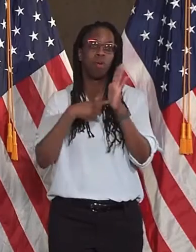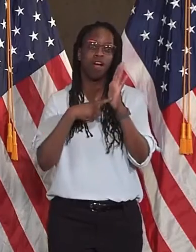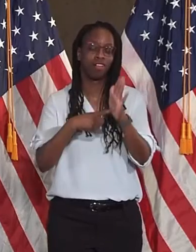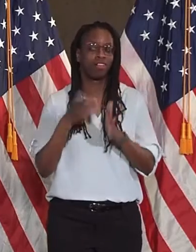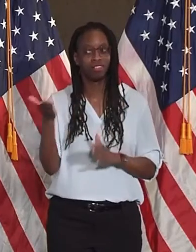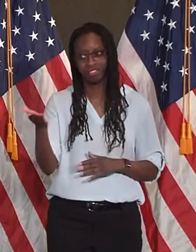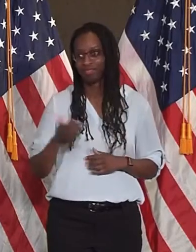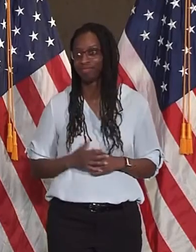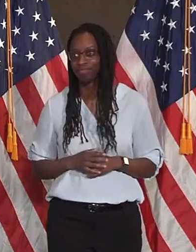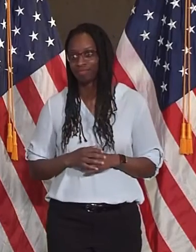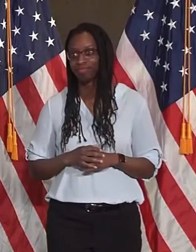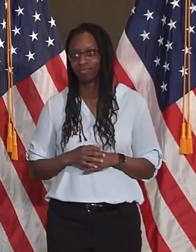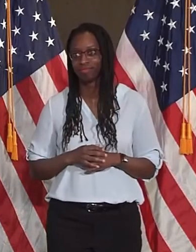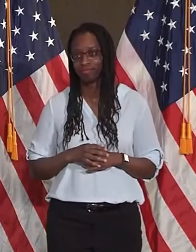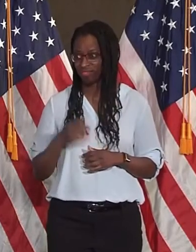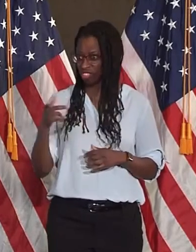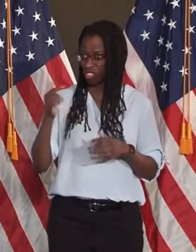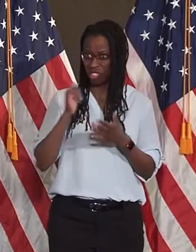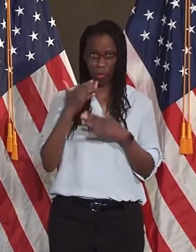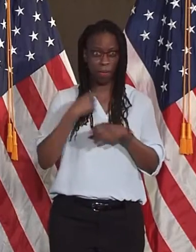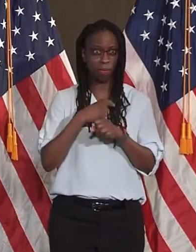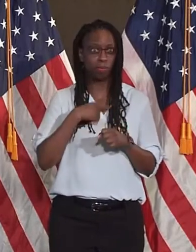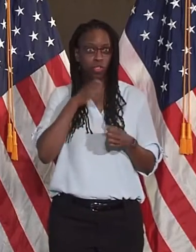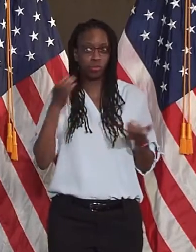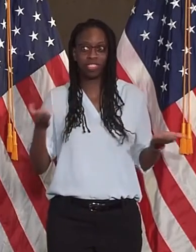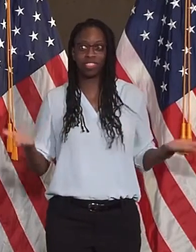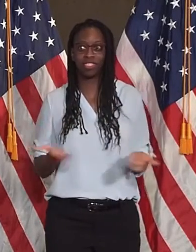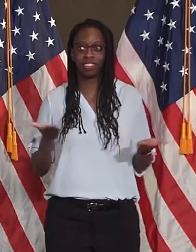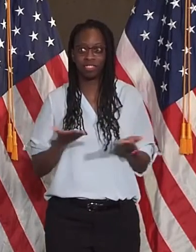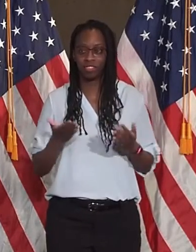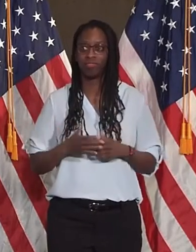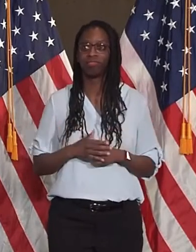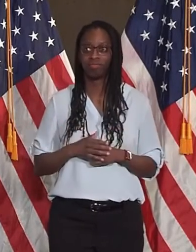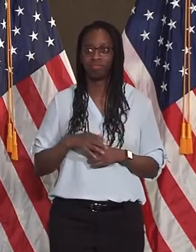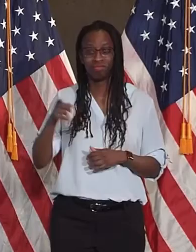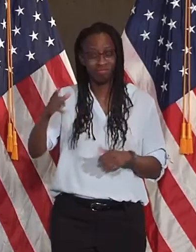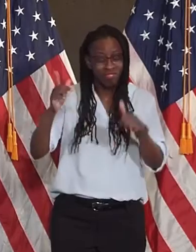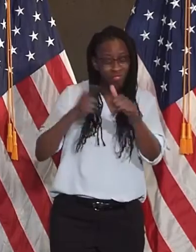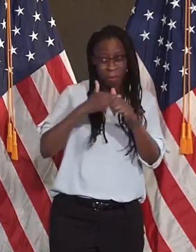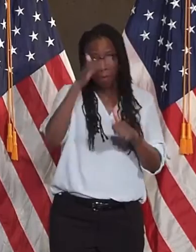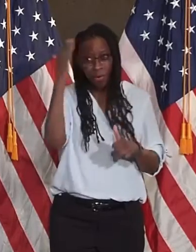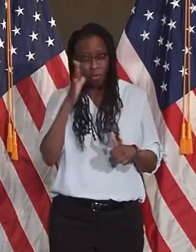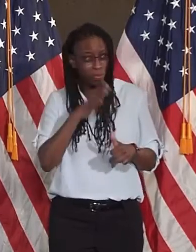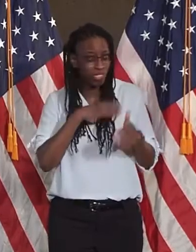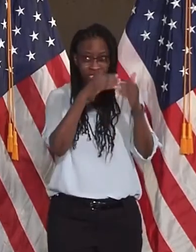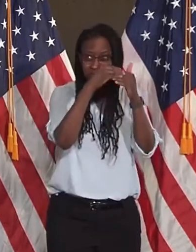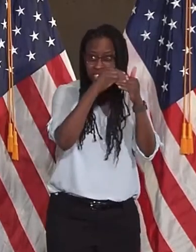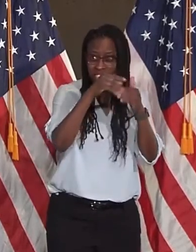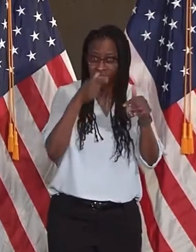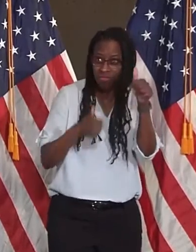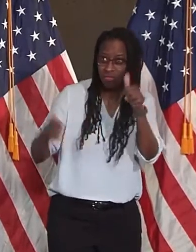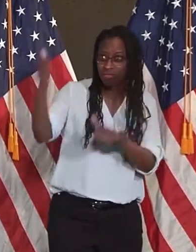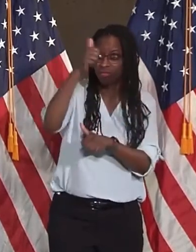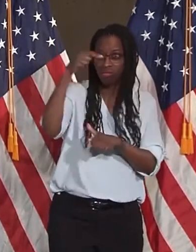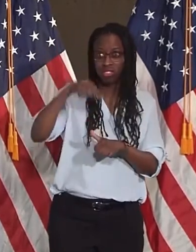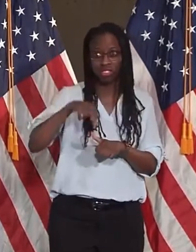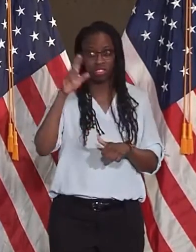making history as the first Black woman to lead the Supreme Judicial Court.